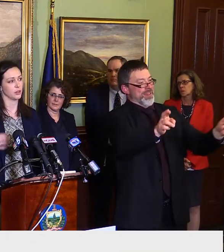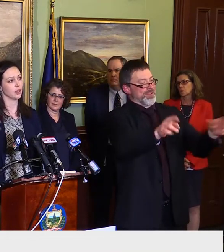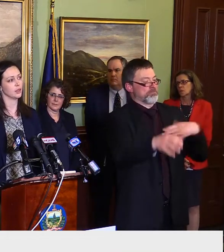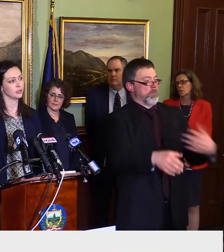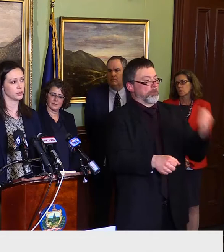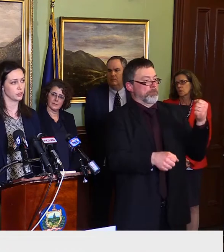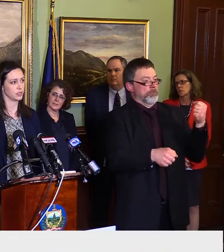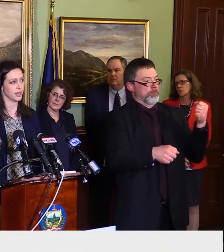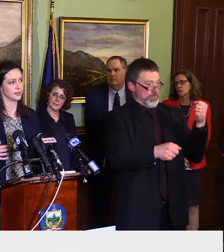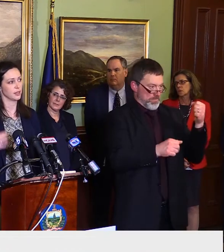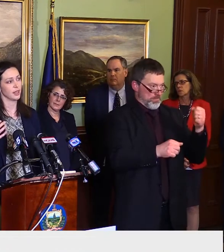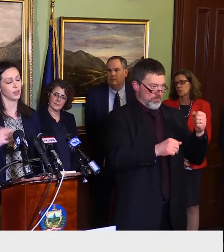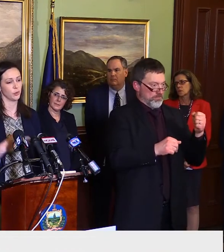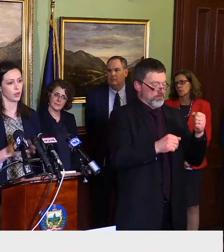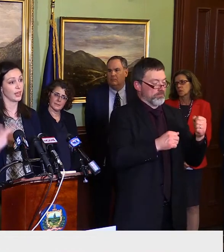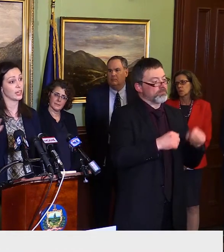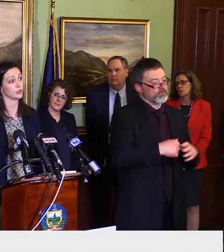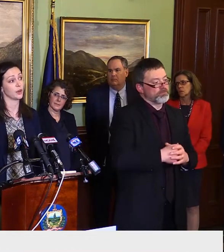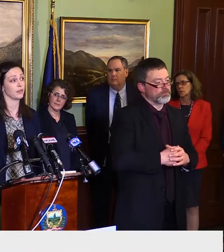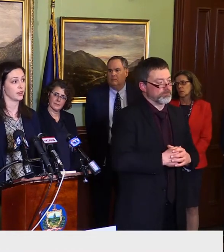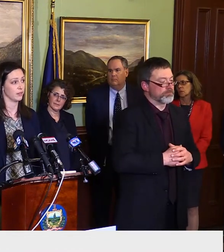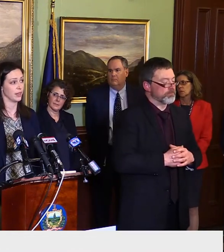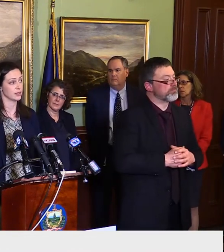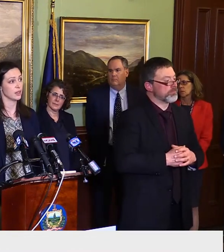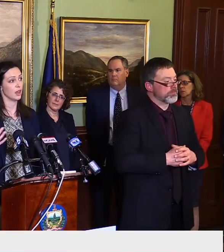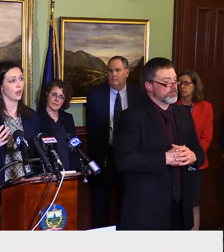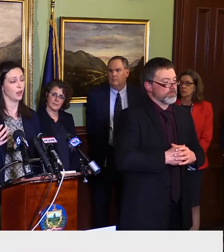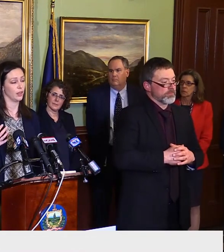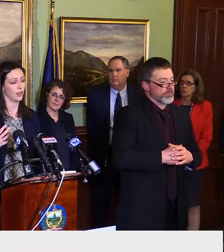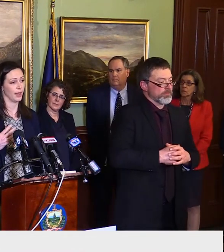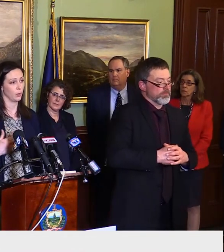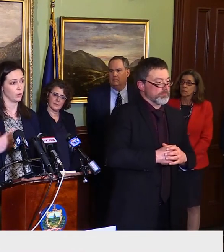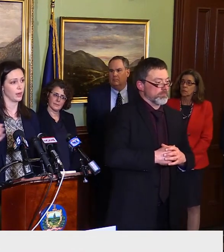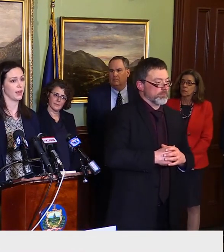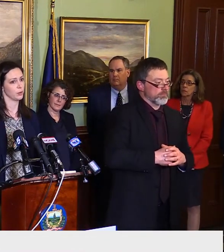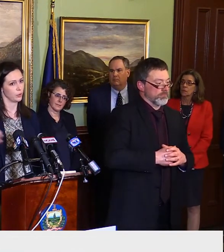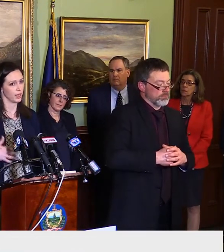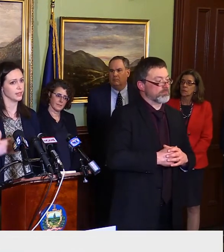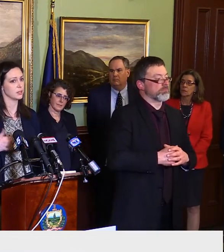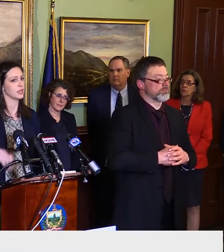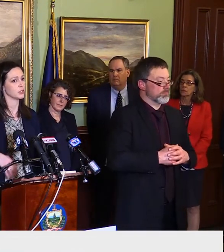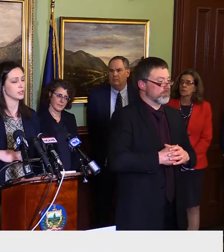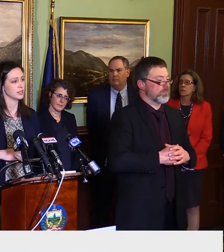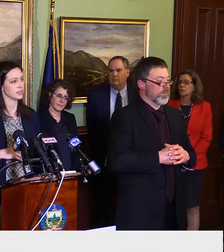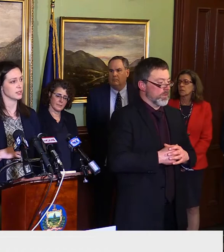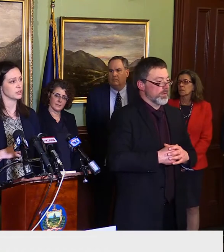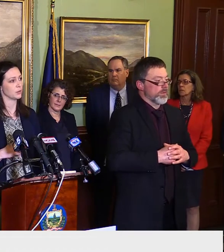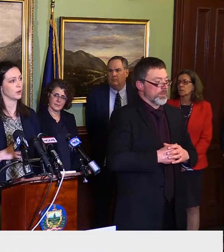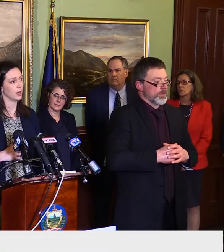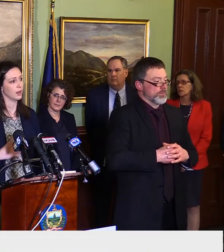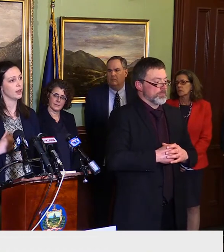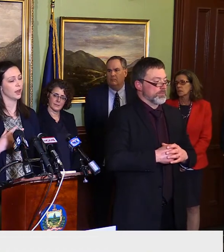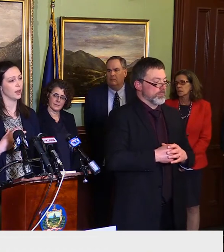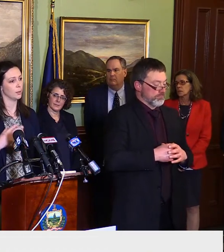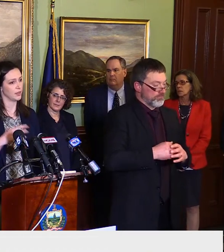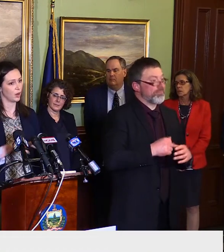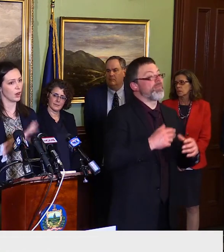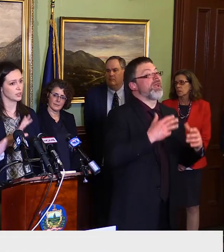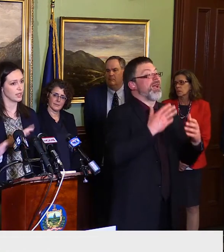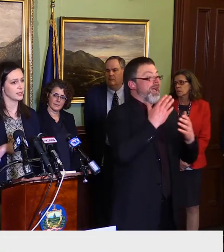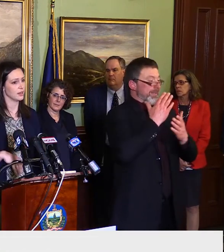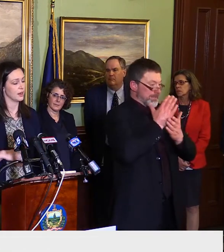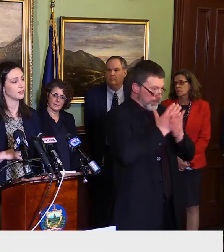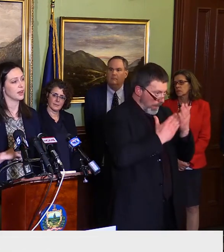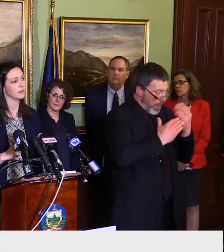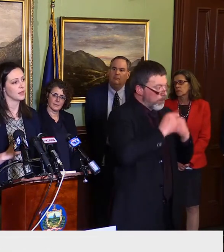there are other surge sites in a real catastrophic event that we would have to bring in some additional assistance to run. But there